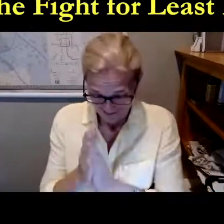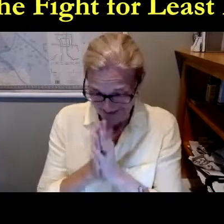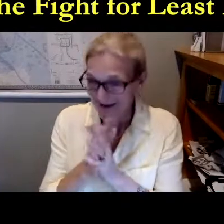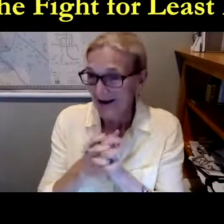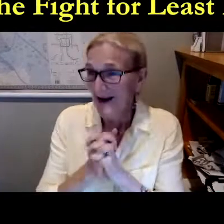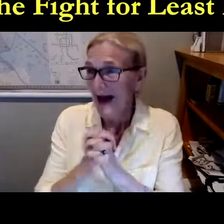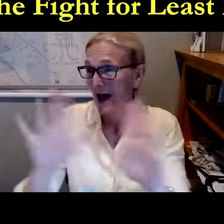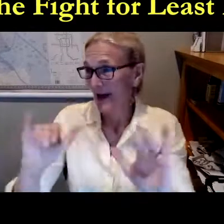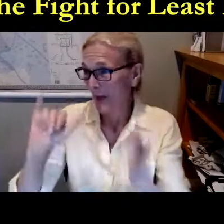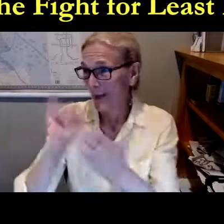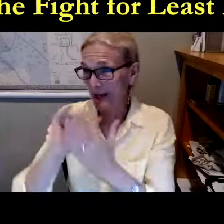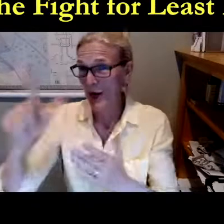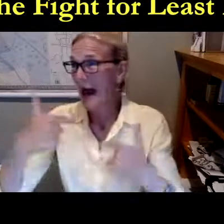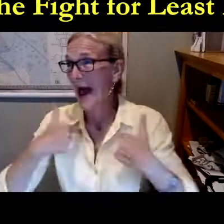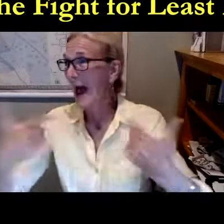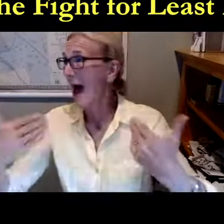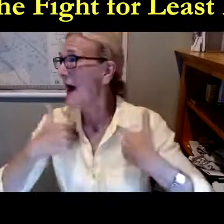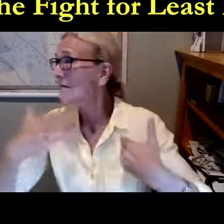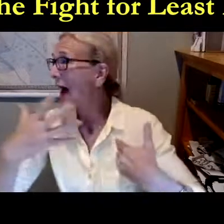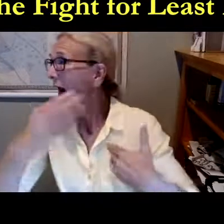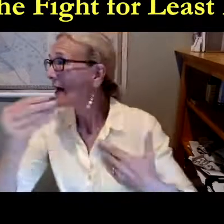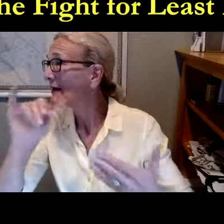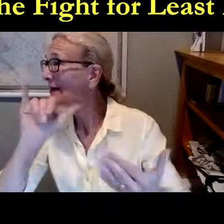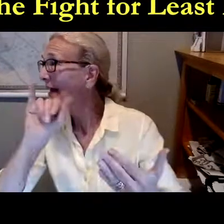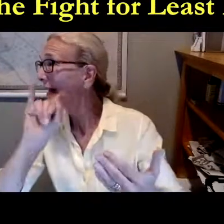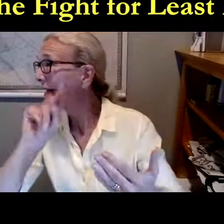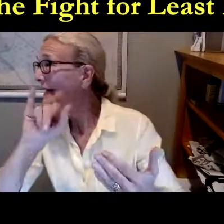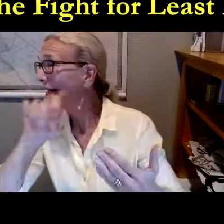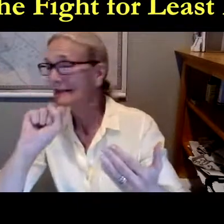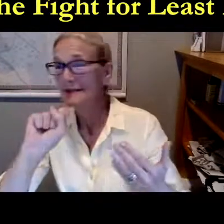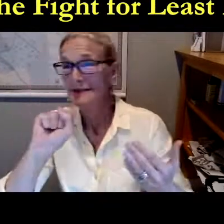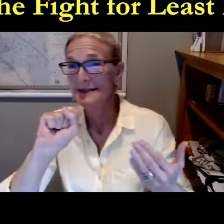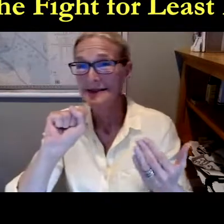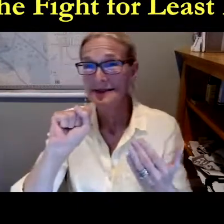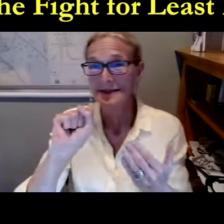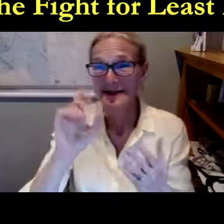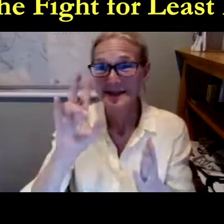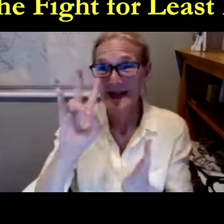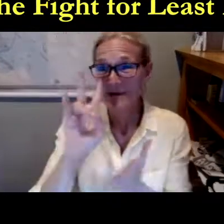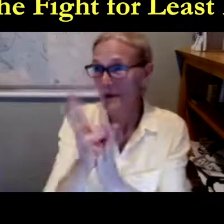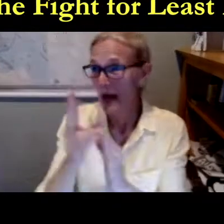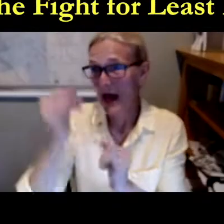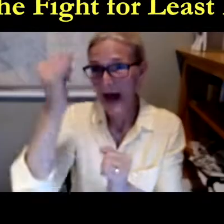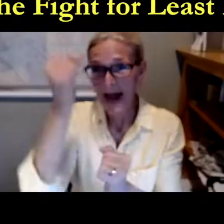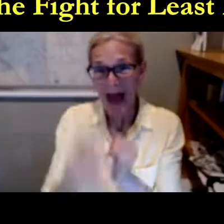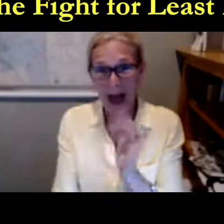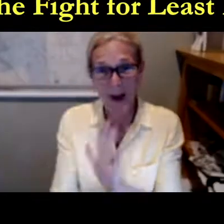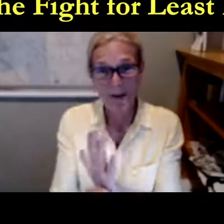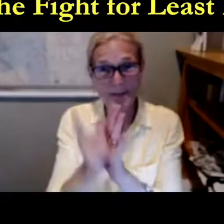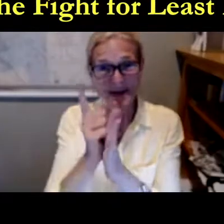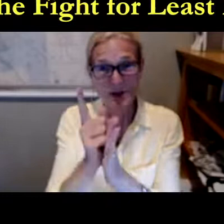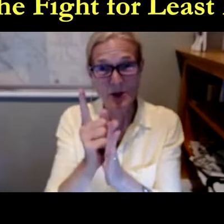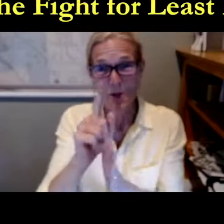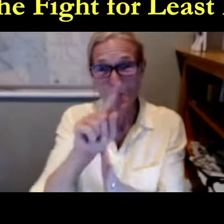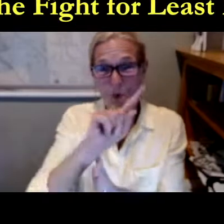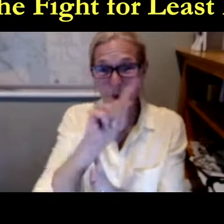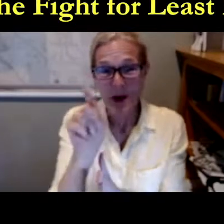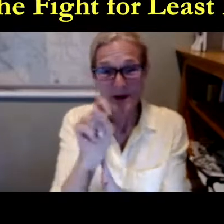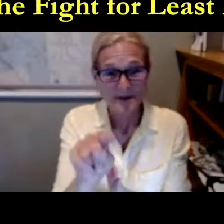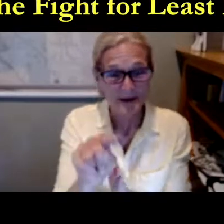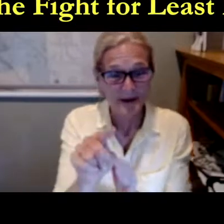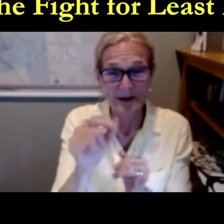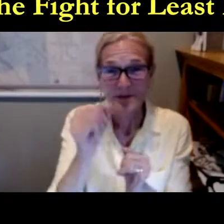I don't know, I think it tells us so much. It says so much. That's all that I have. And I